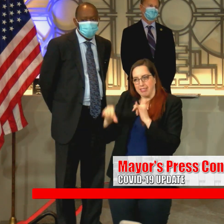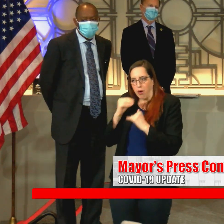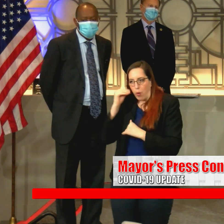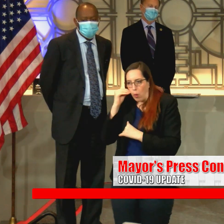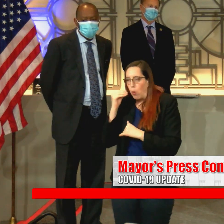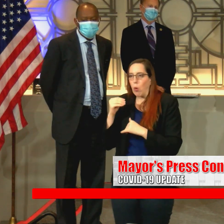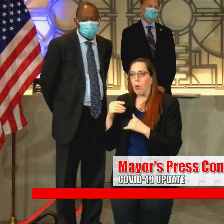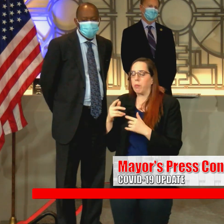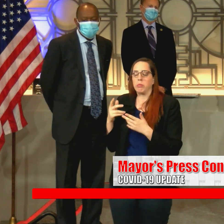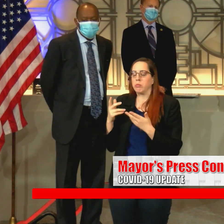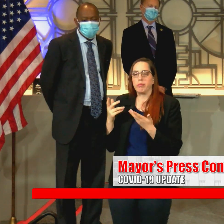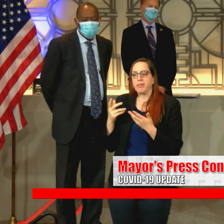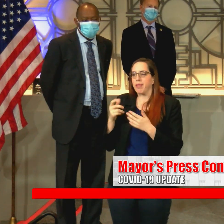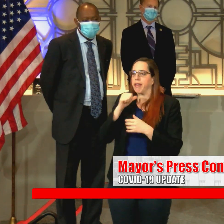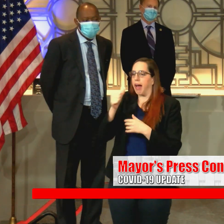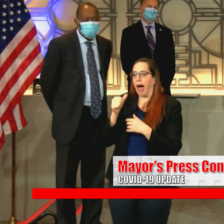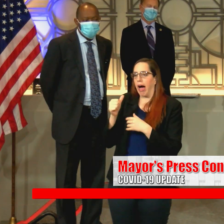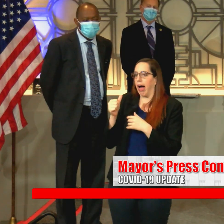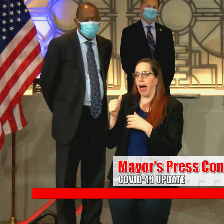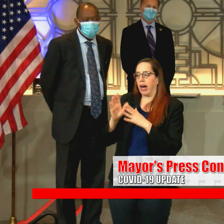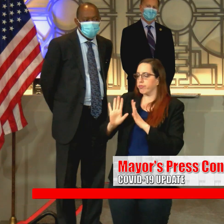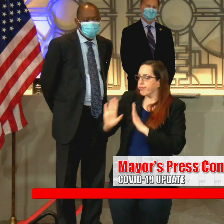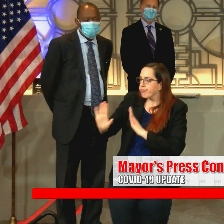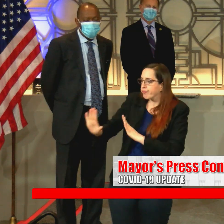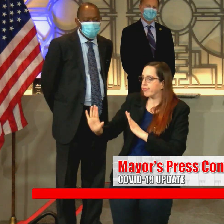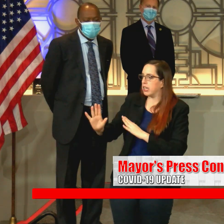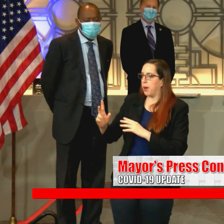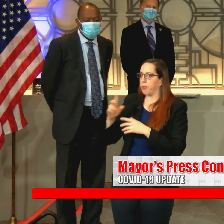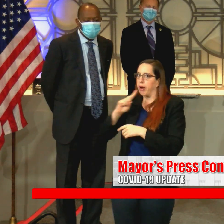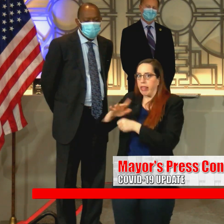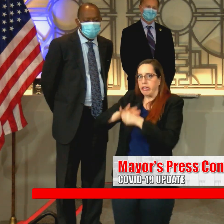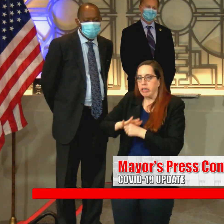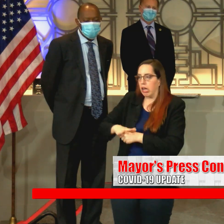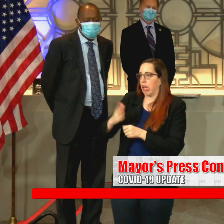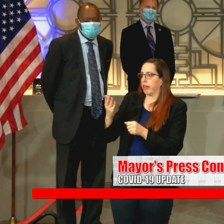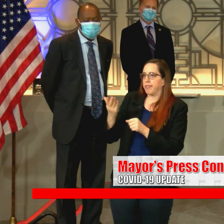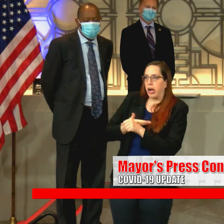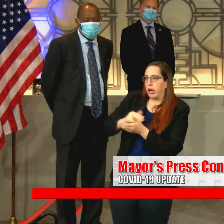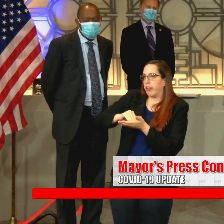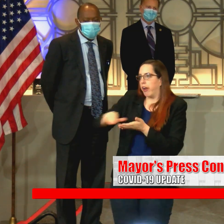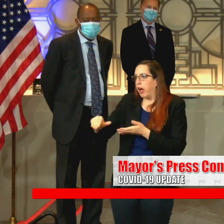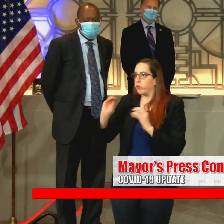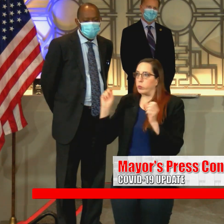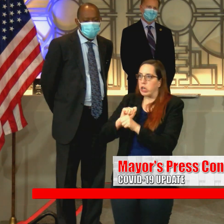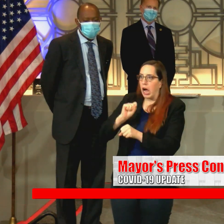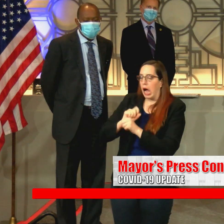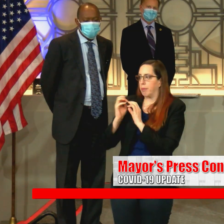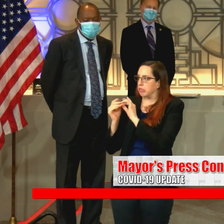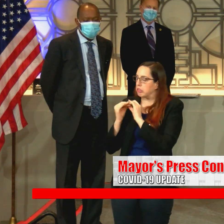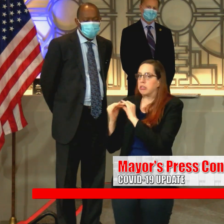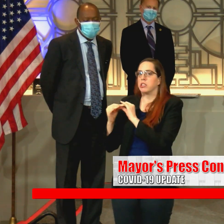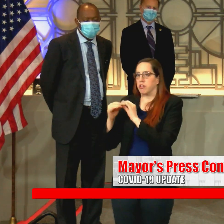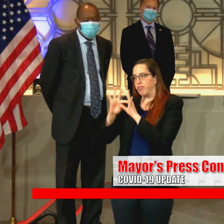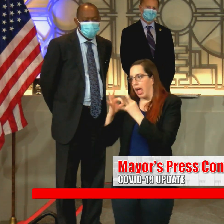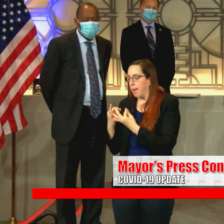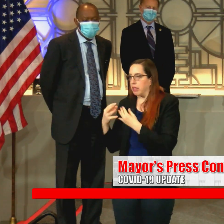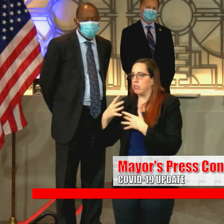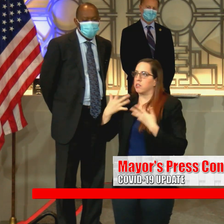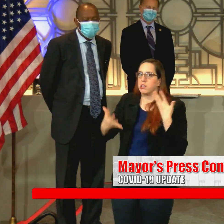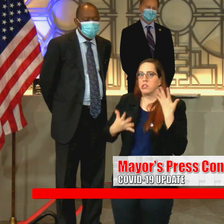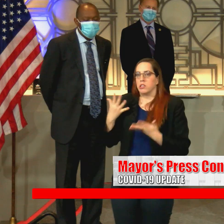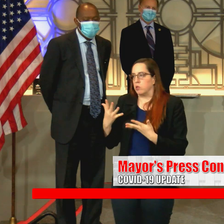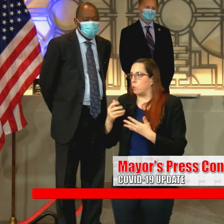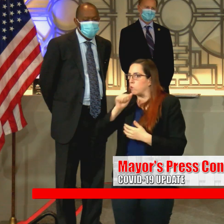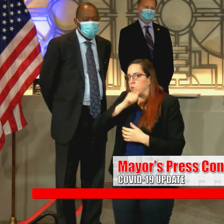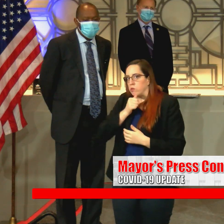people not giving themselves room, people just getting the pressure of losing jobs and everything else. And again, to the families that are feeling the